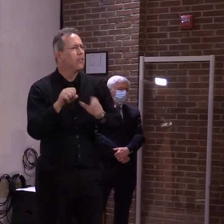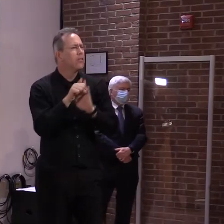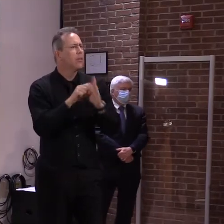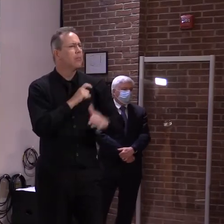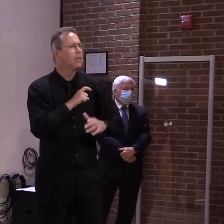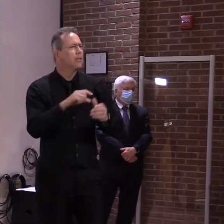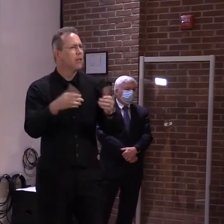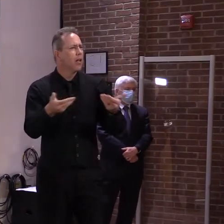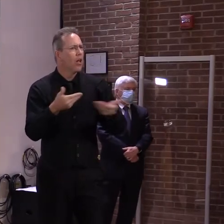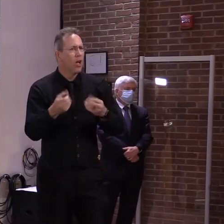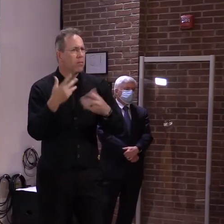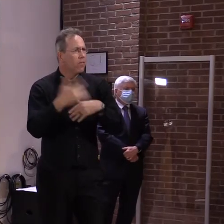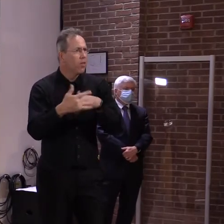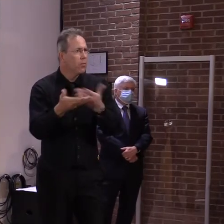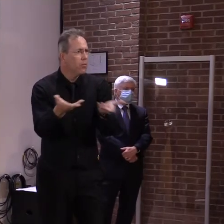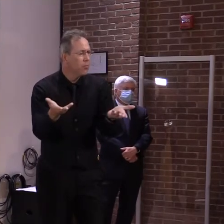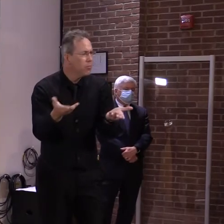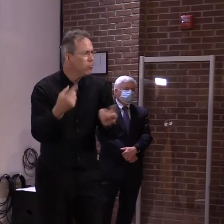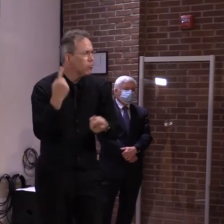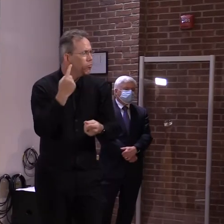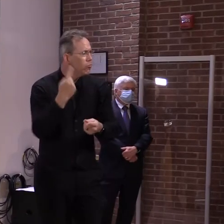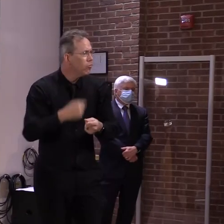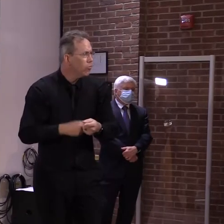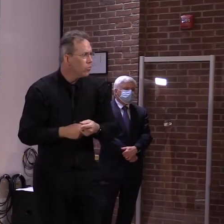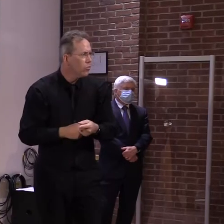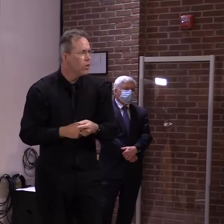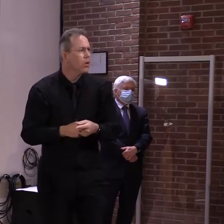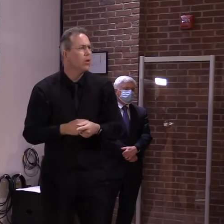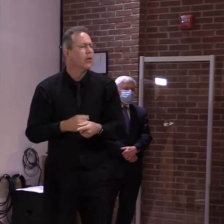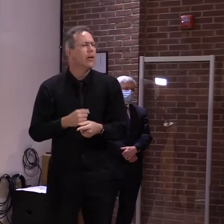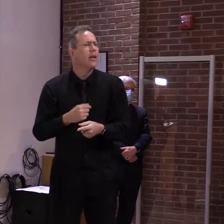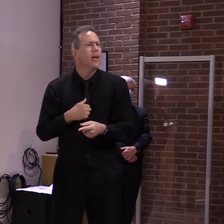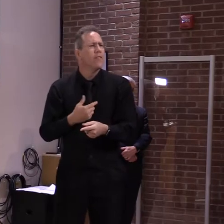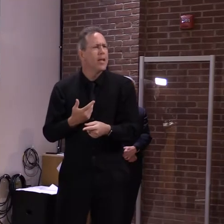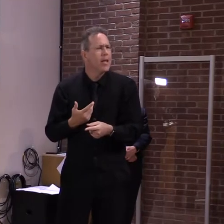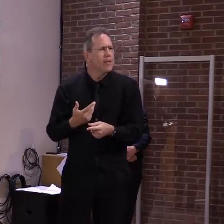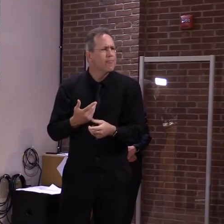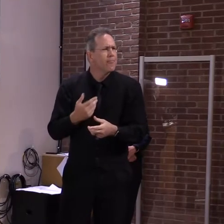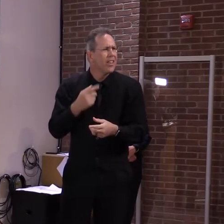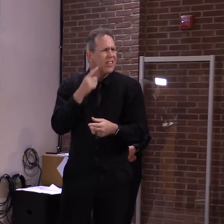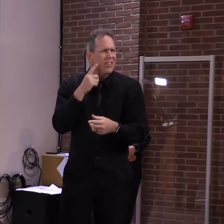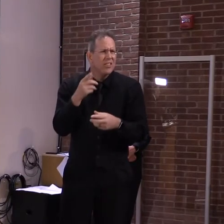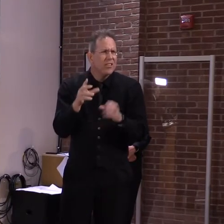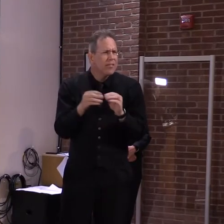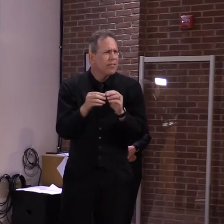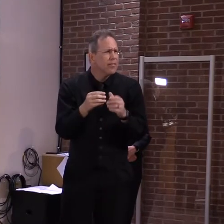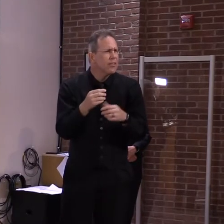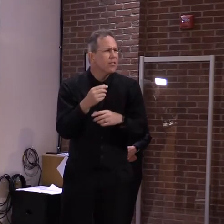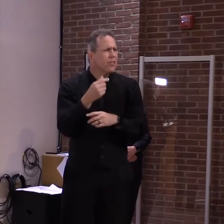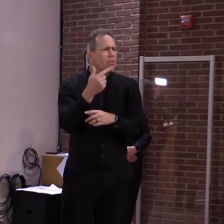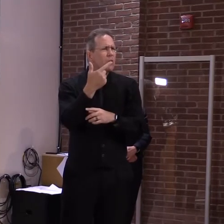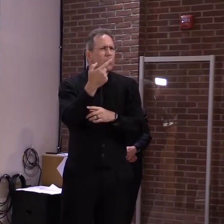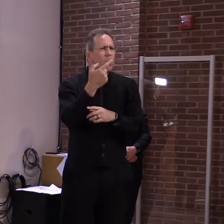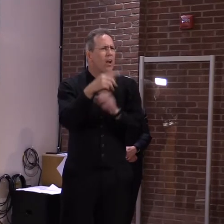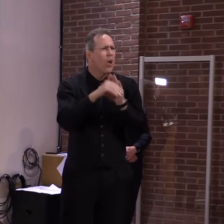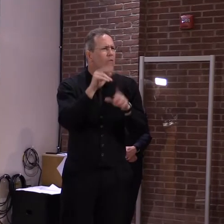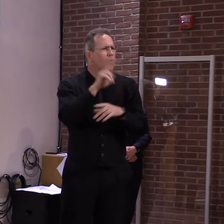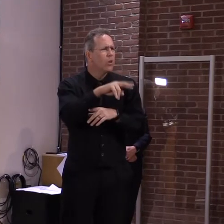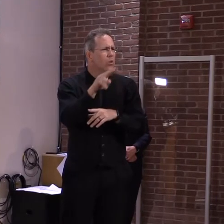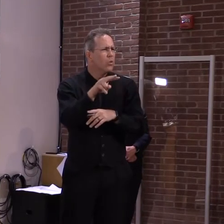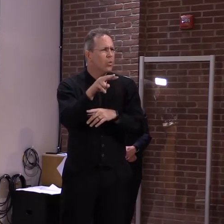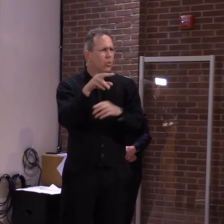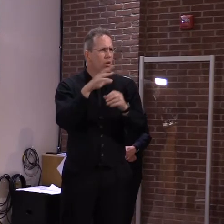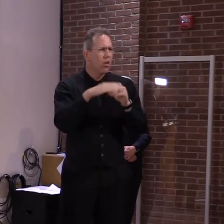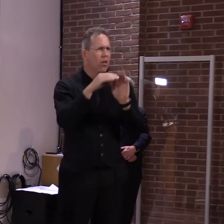having employment for a person on the roster. So 21 people out of 22 are actually on the roster.